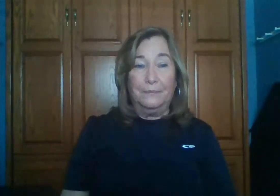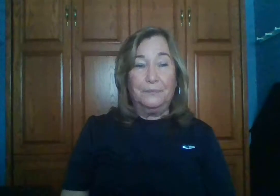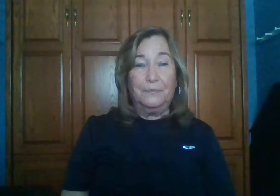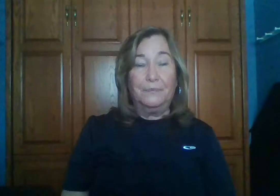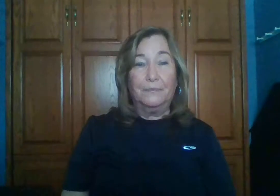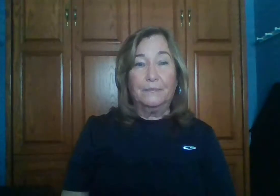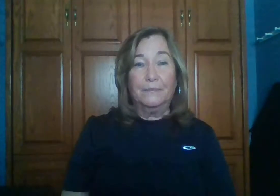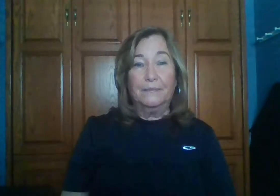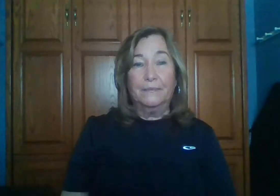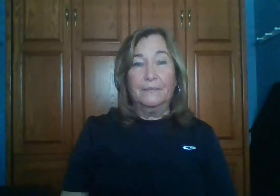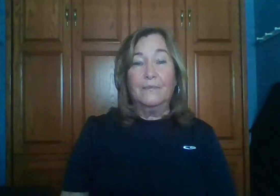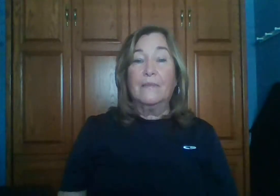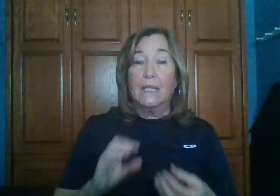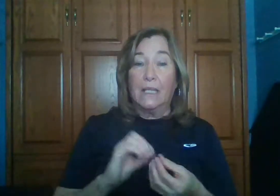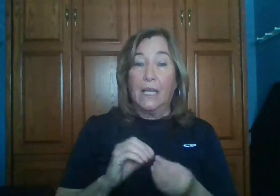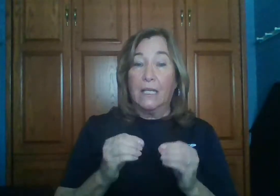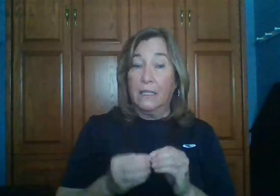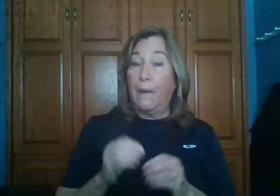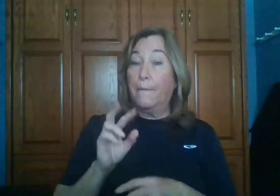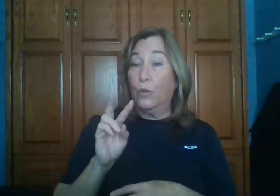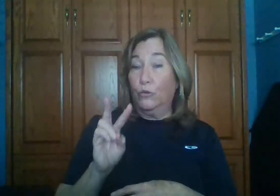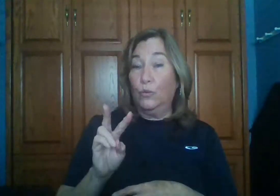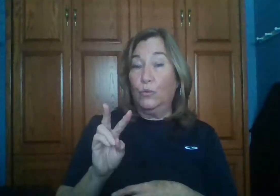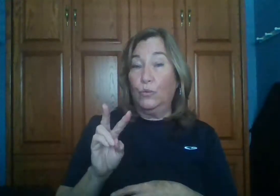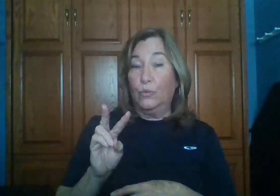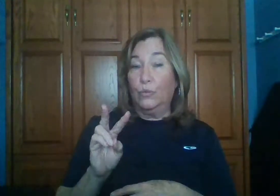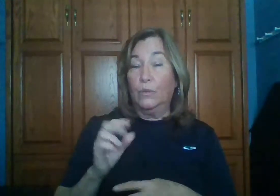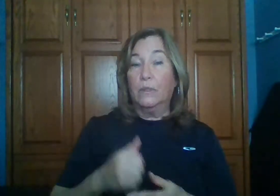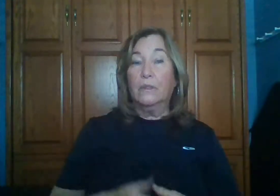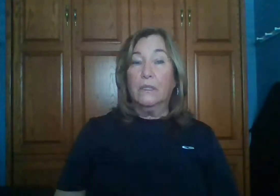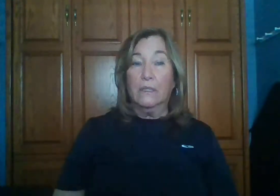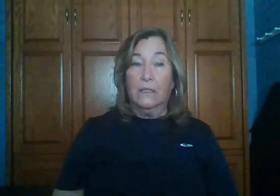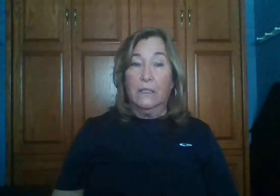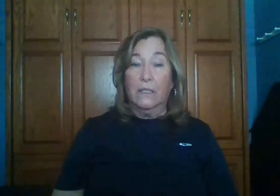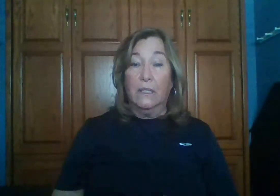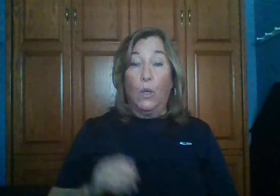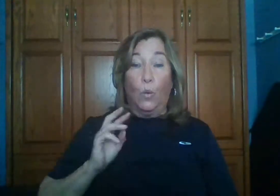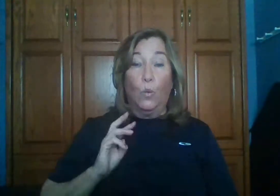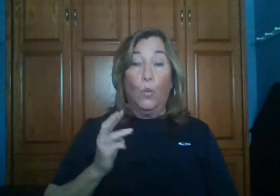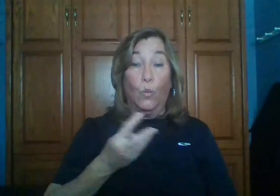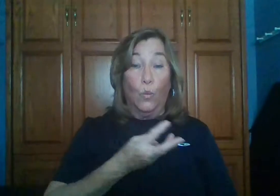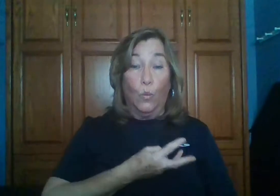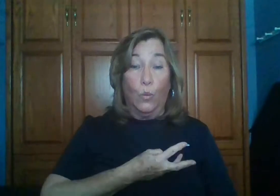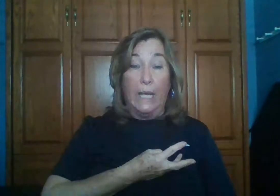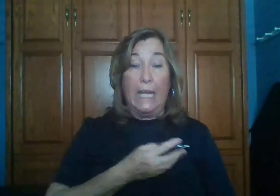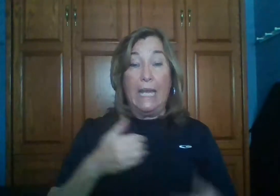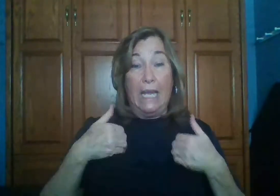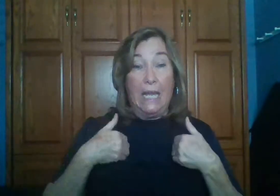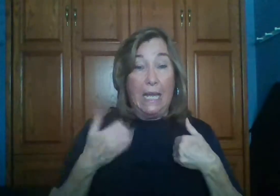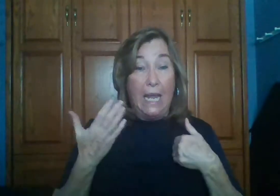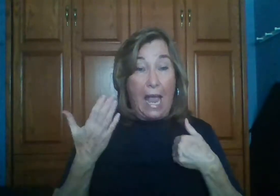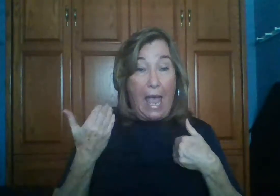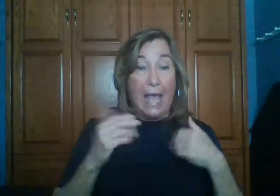Number two, we had bacon and eggs